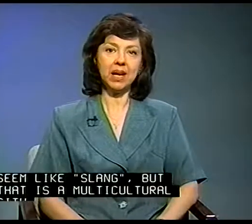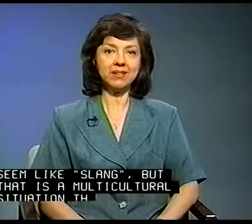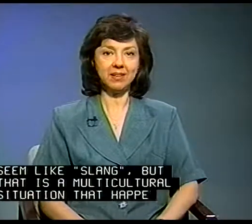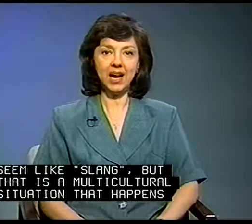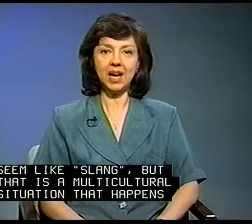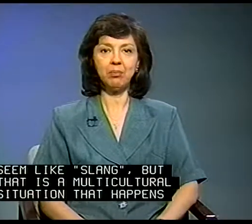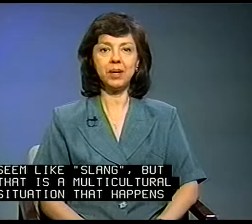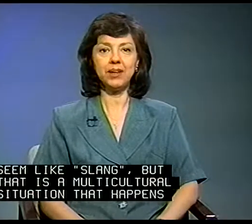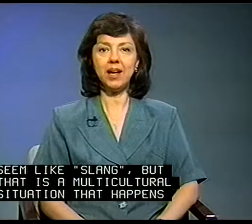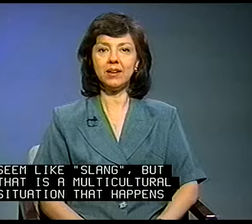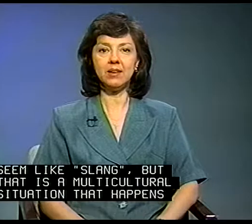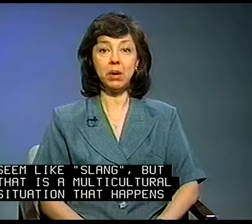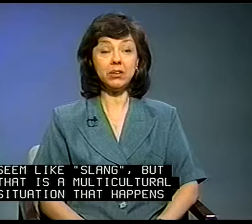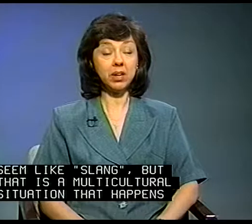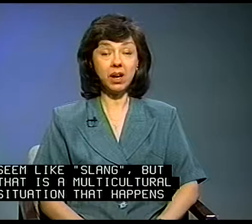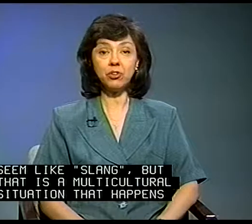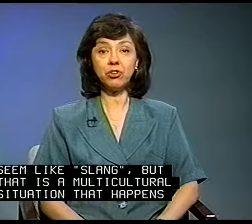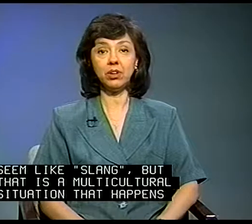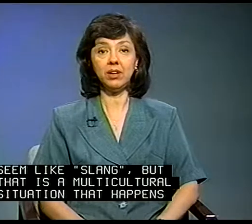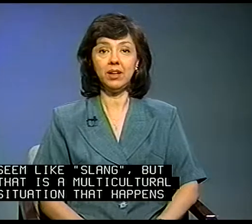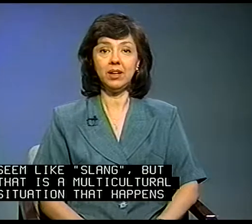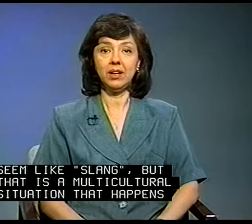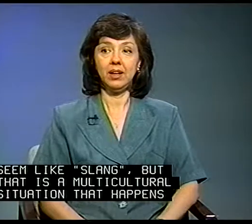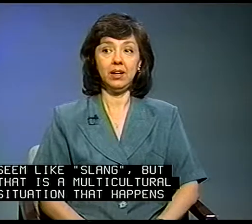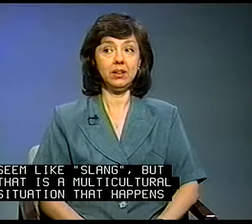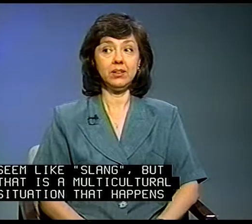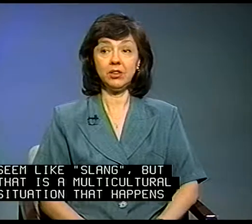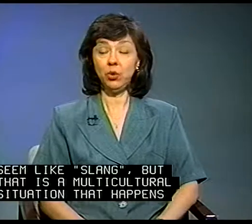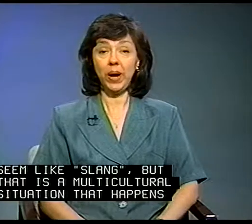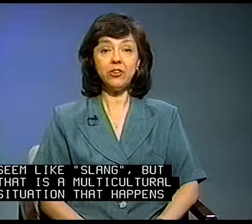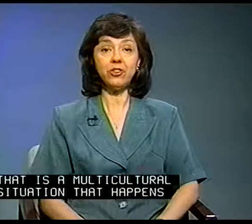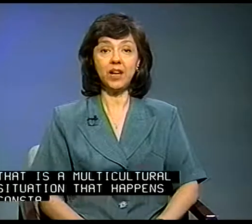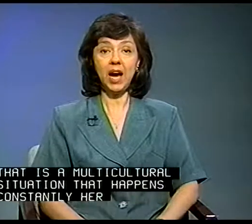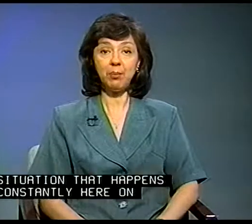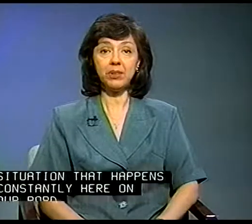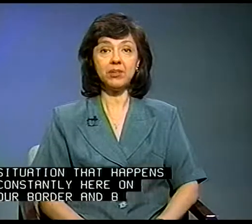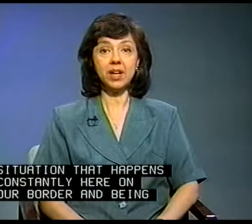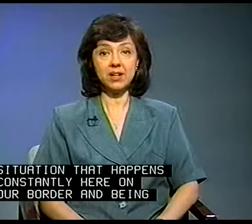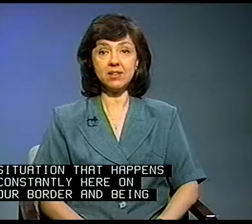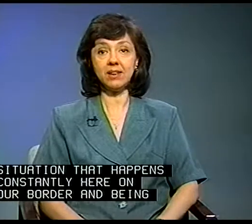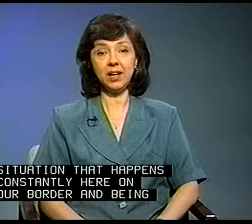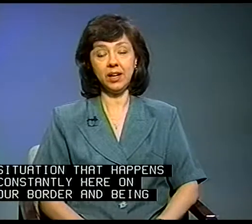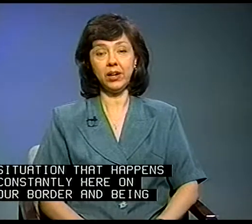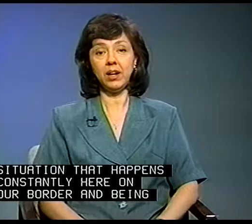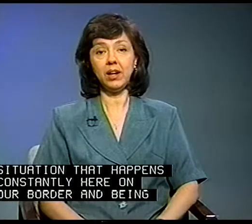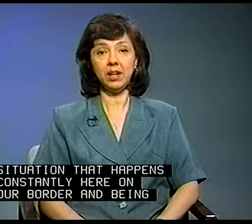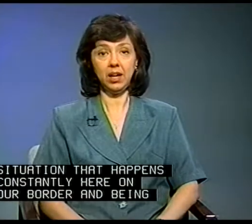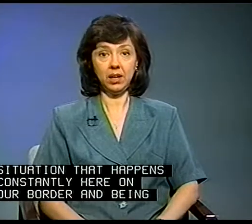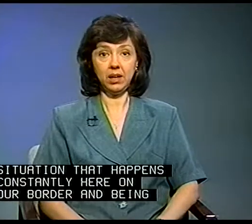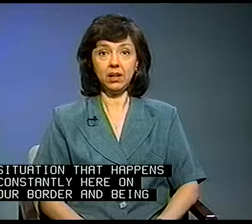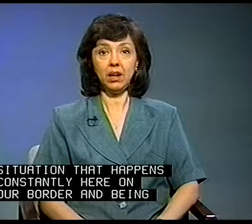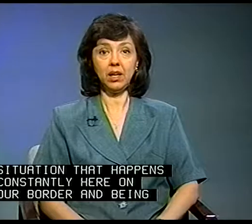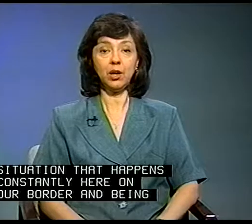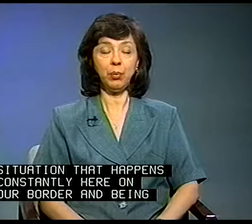like slang, but that is a multicultural situation that happens constantly here on our